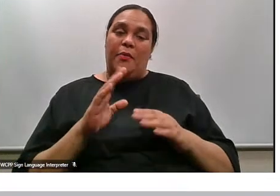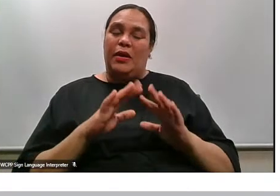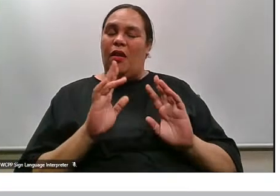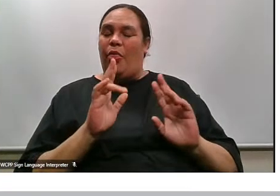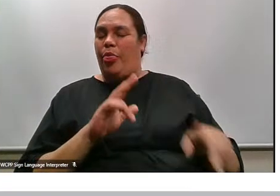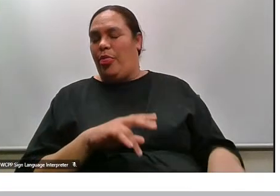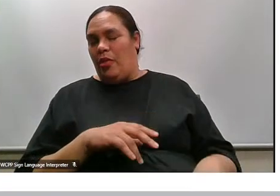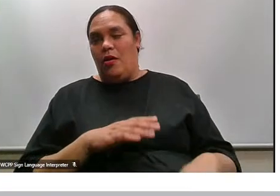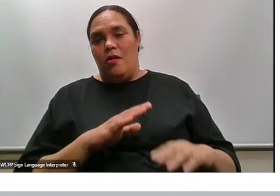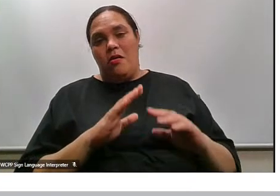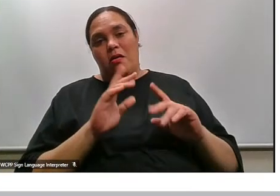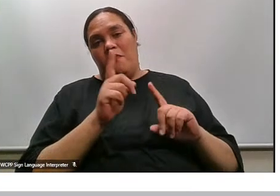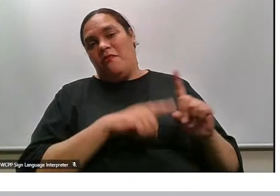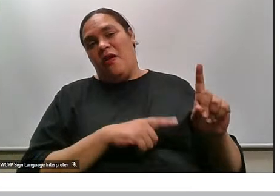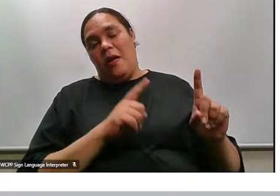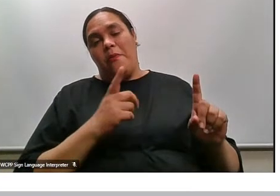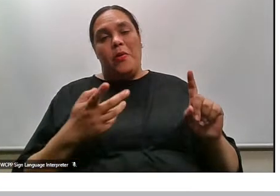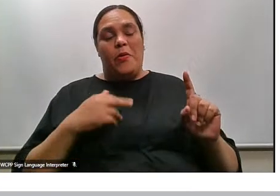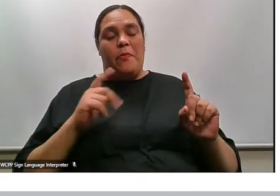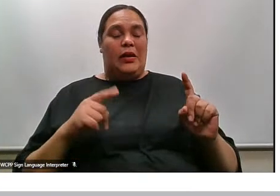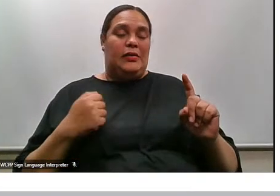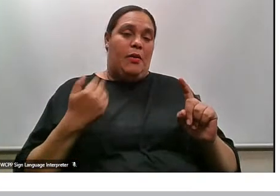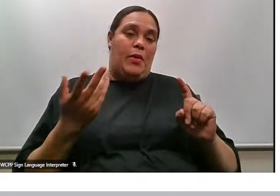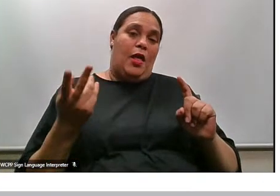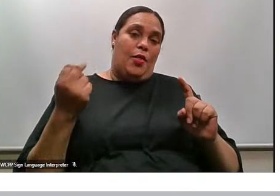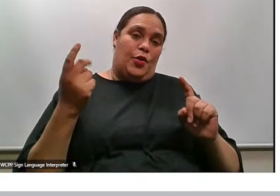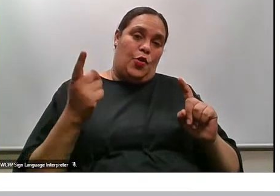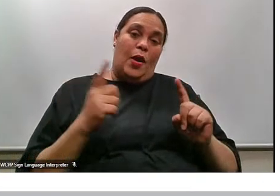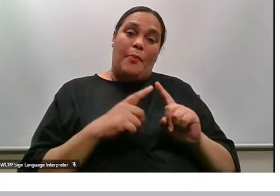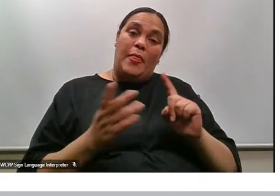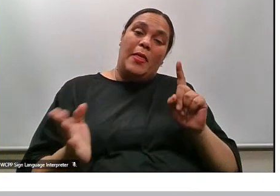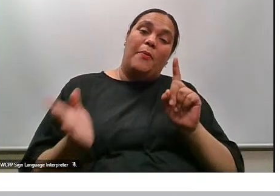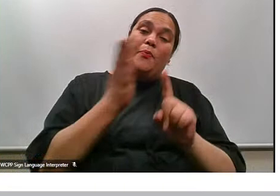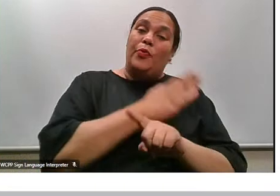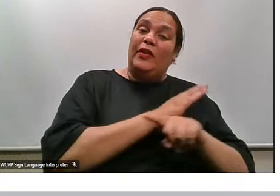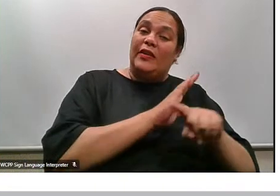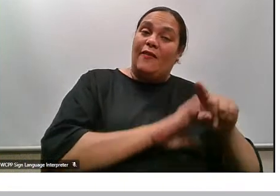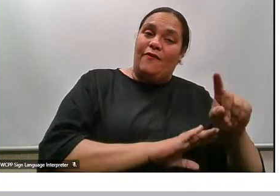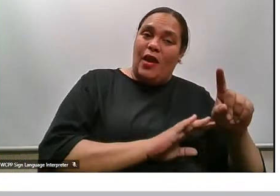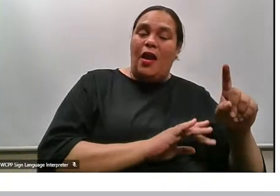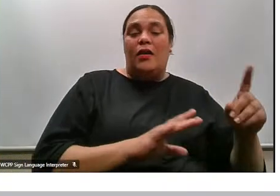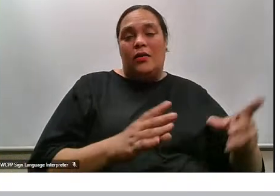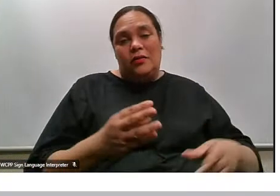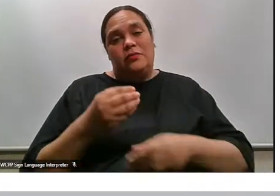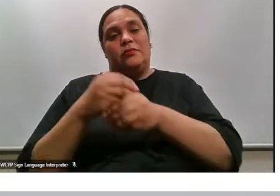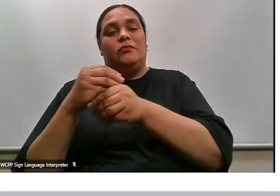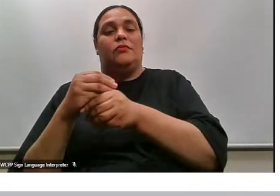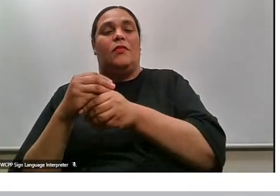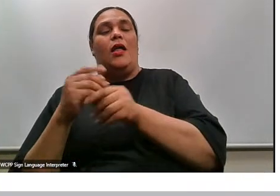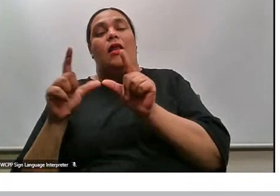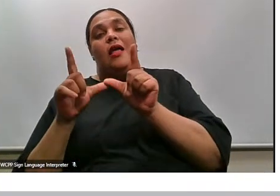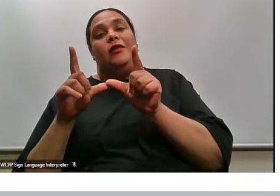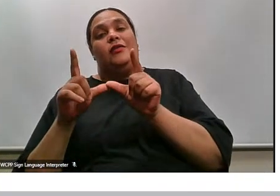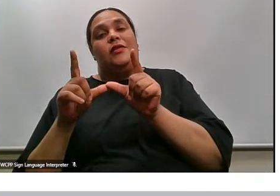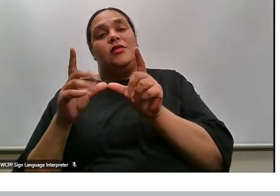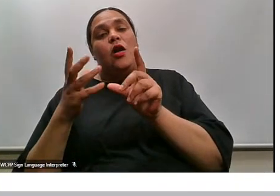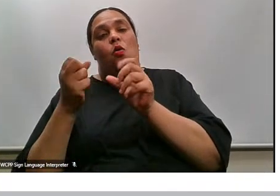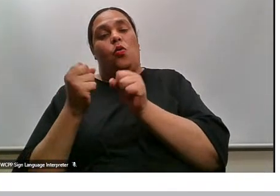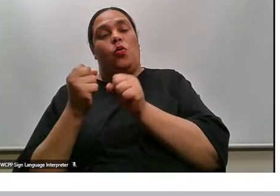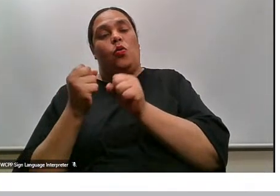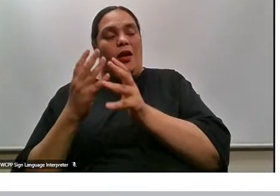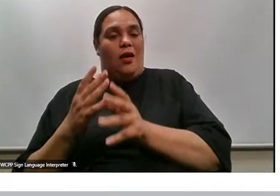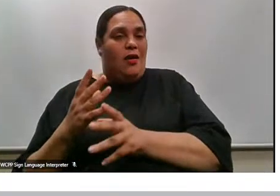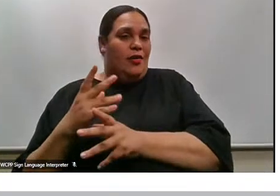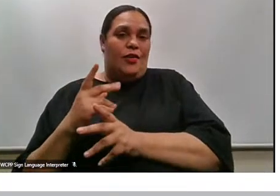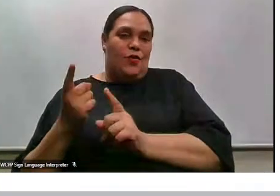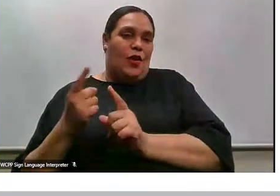must go and apply for a new one. The previous fine follows the license holder. The mere